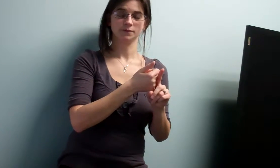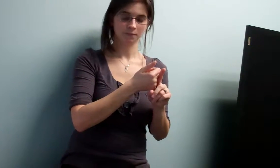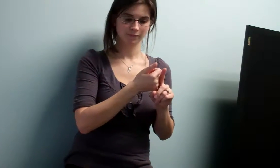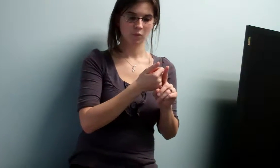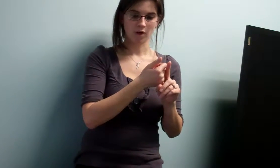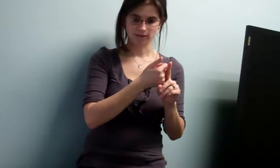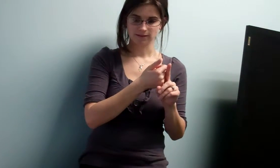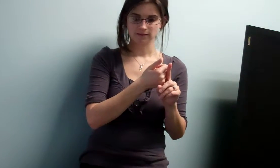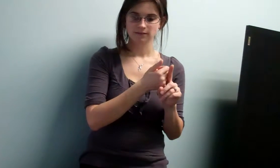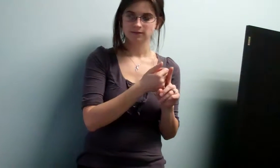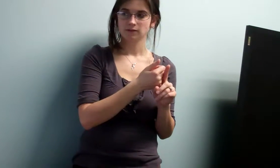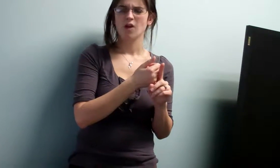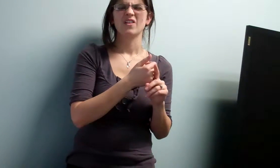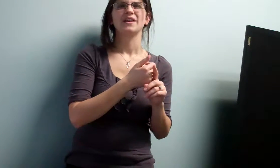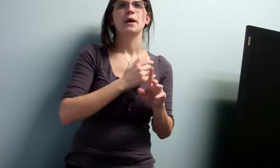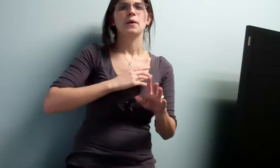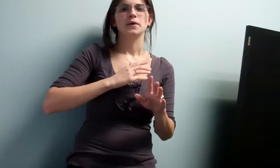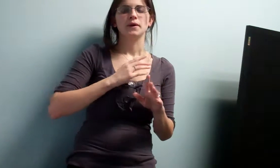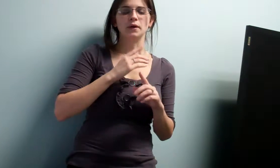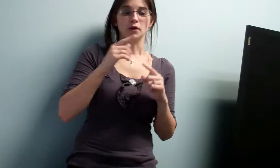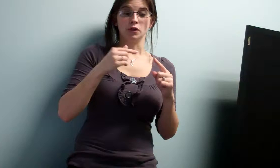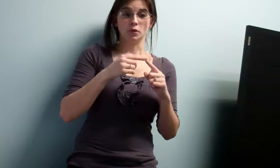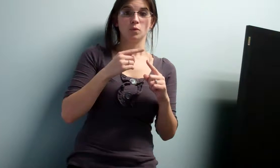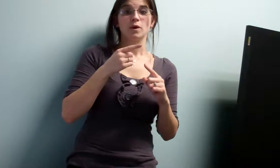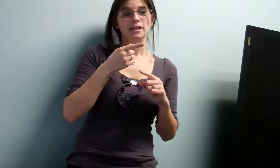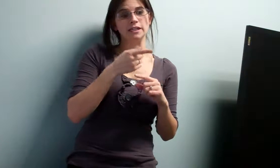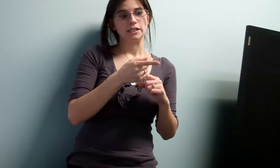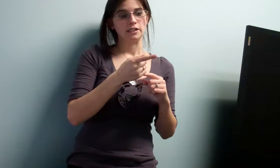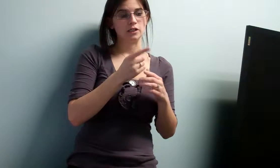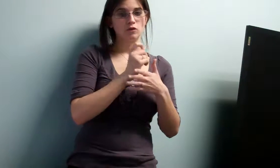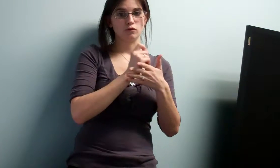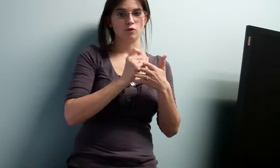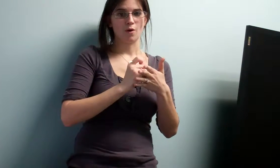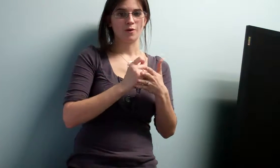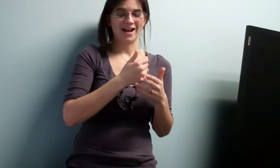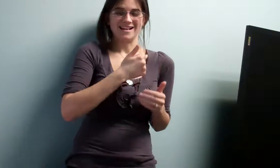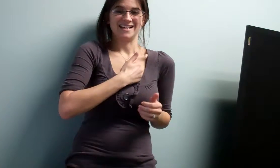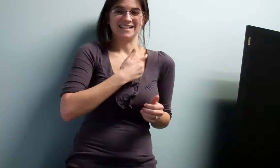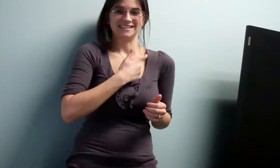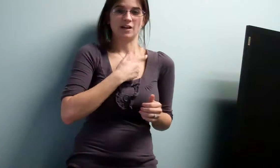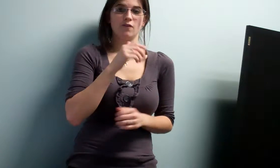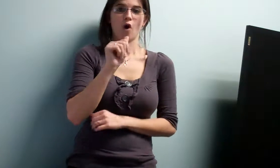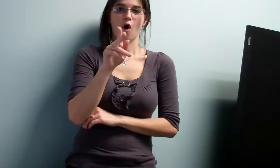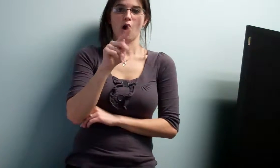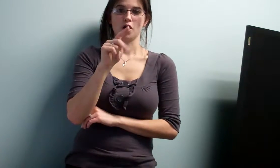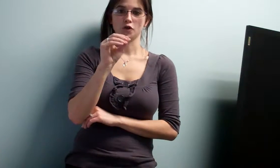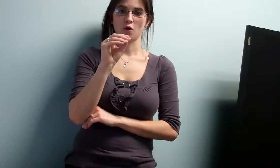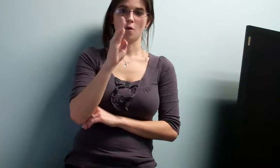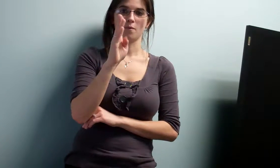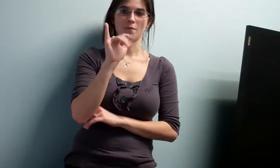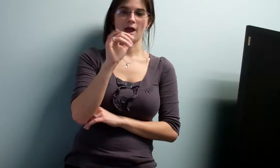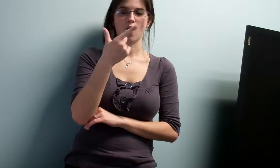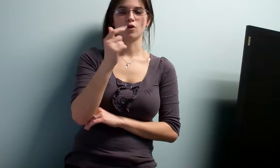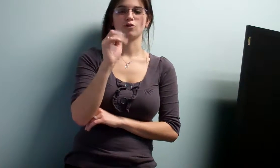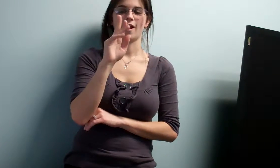when he wrote one of his several autobiographies, he said, not completely